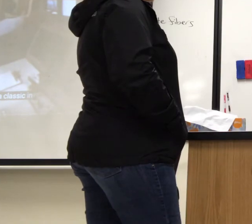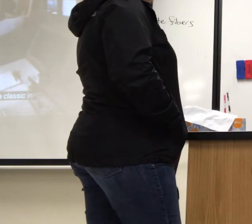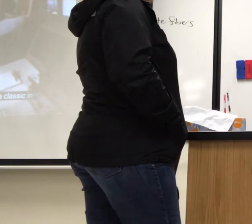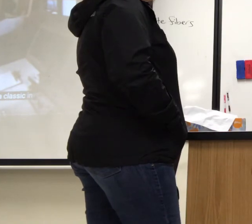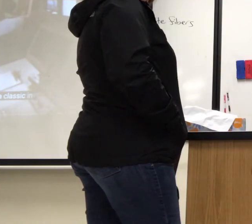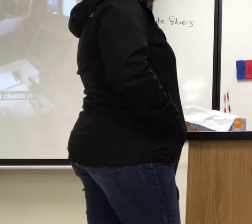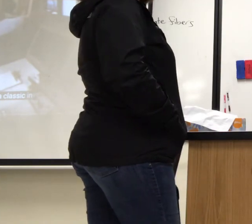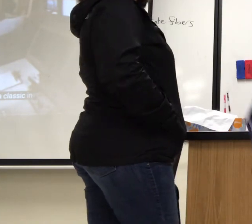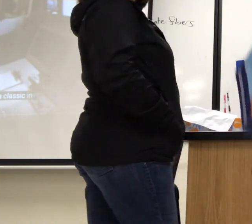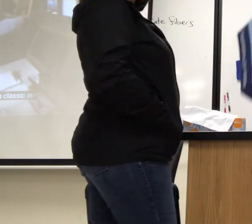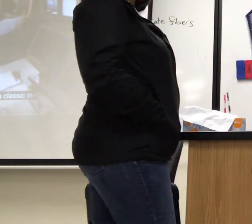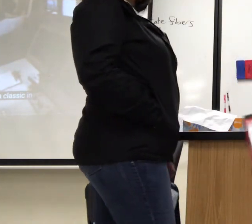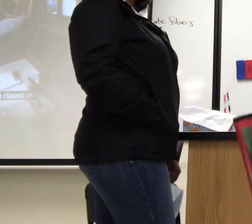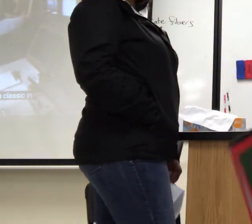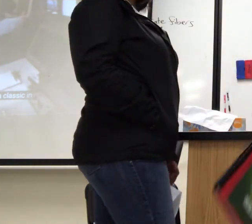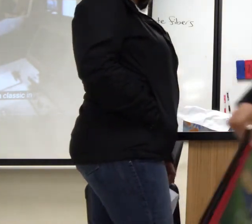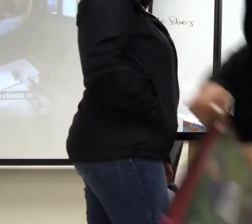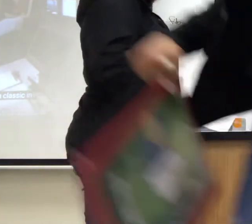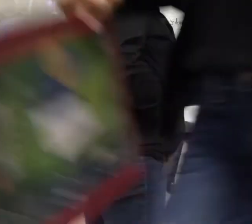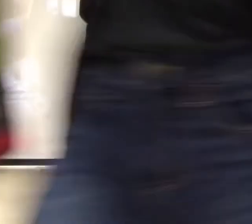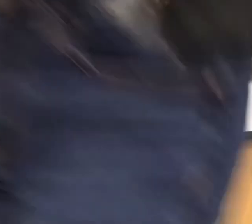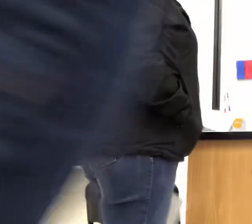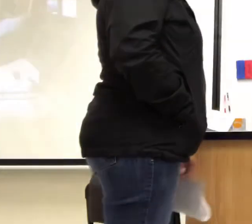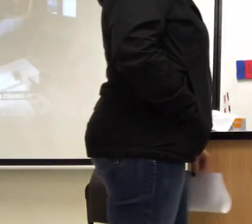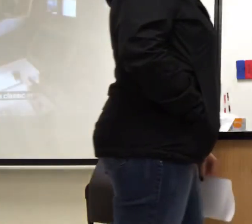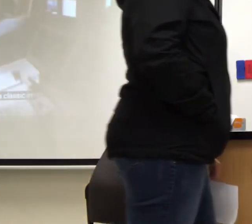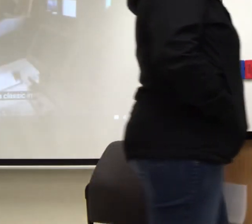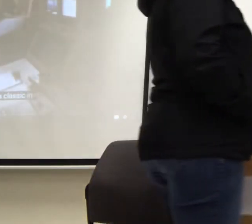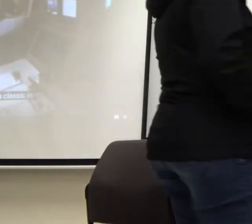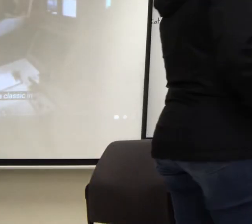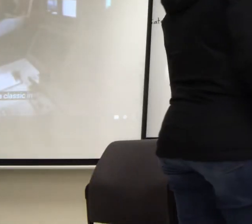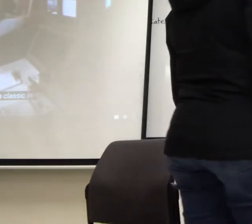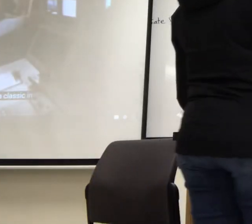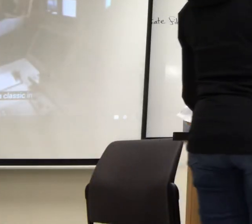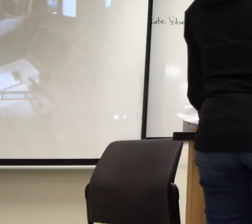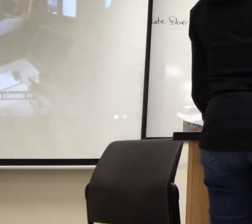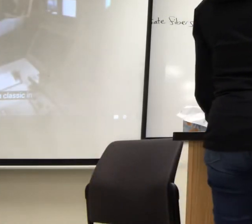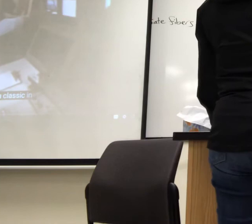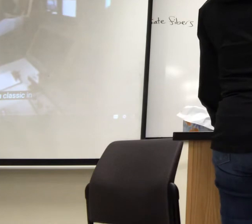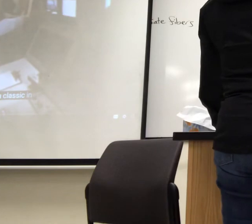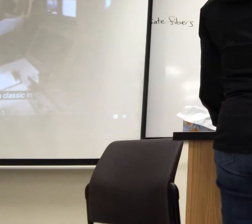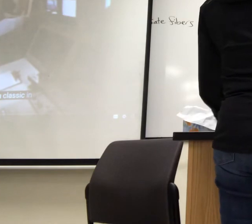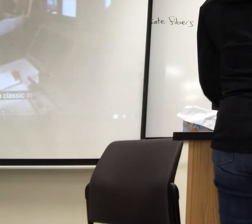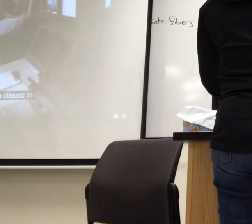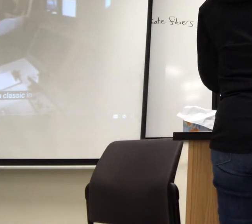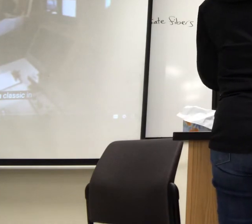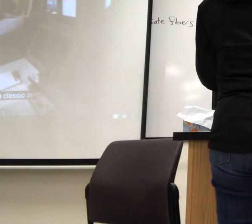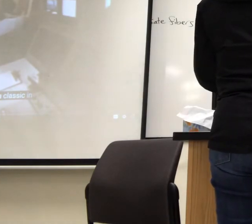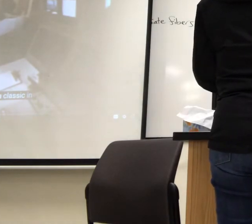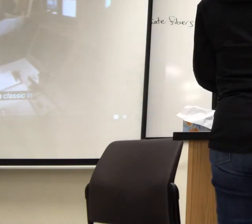Anything else? No, no, no. Thank you. I have a question about the lecture.